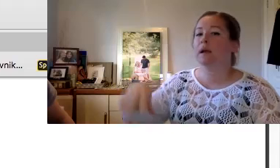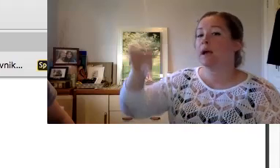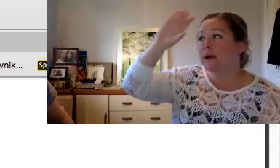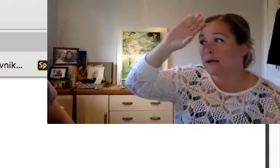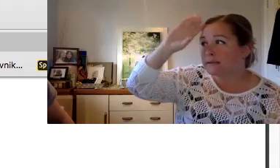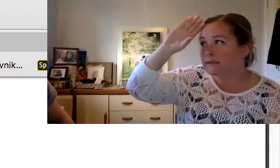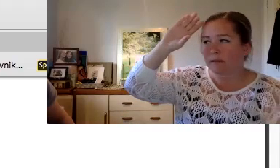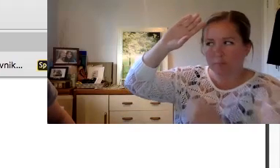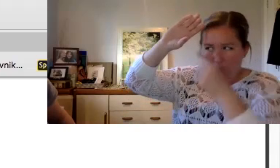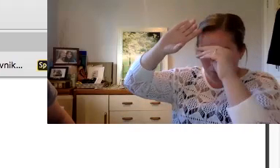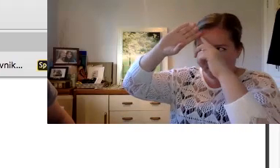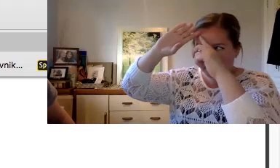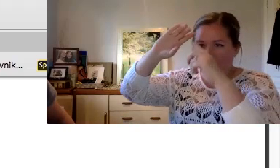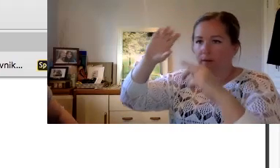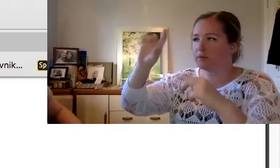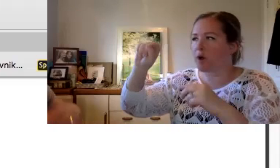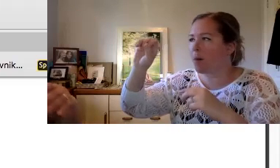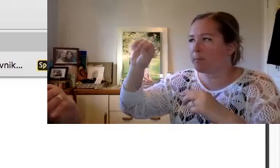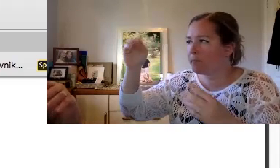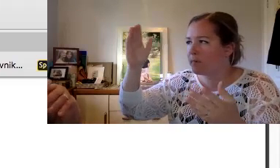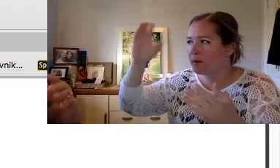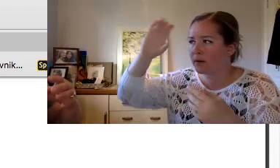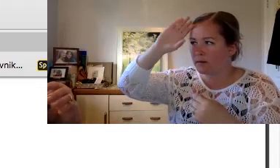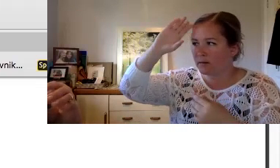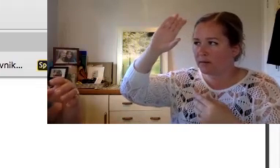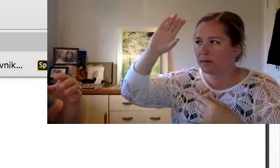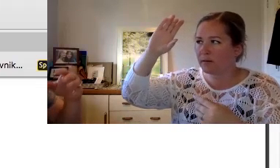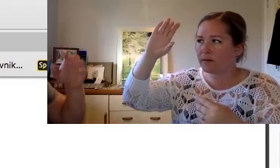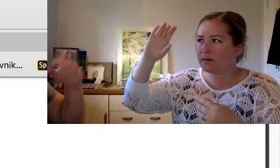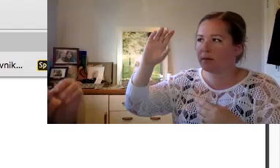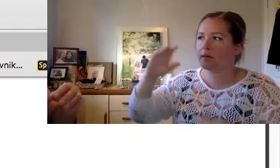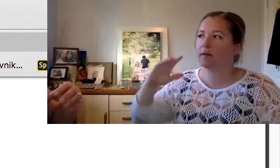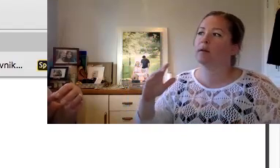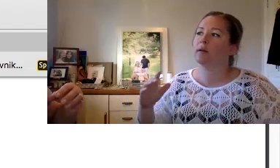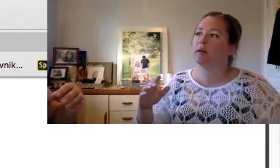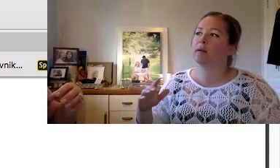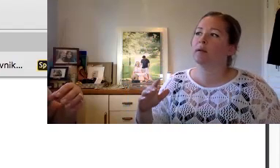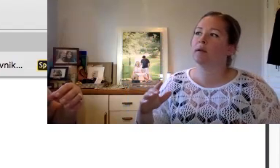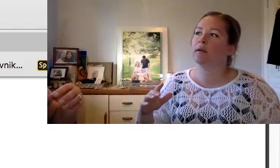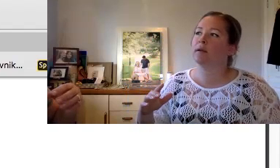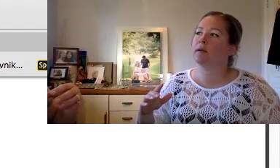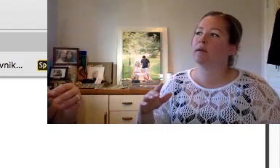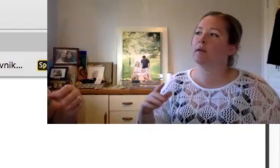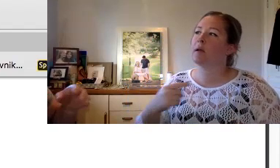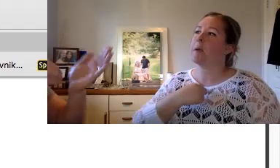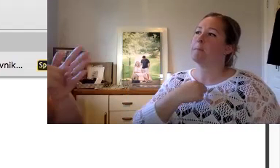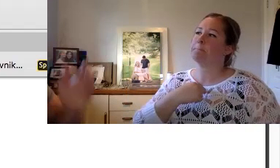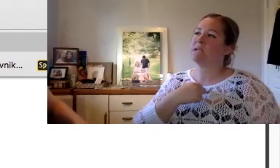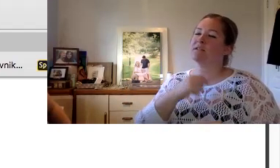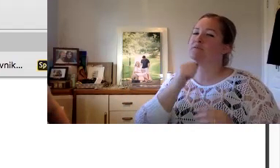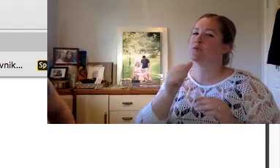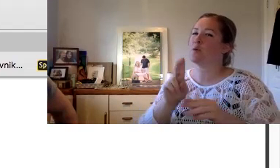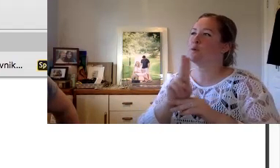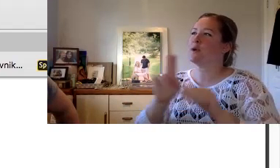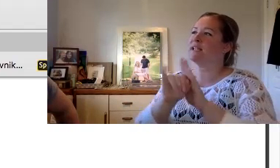then I have to say the name, or my cousin. Cousin Tom, or cousin if it's used at the top.